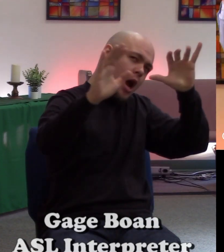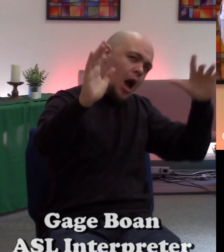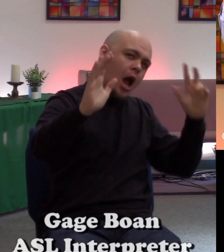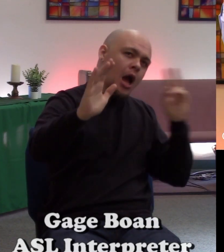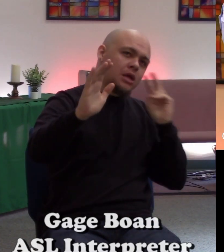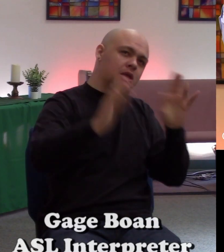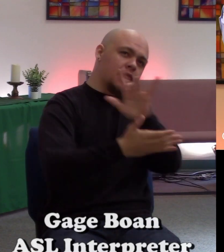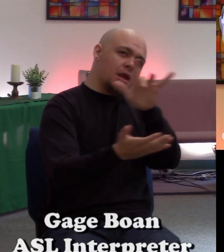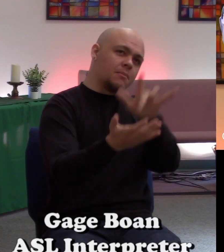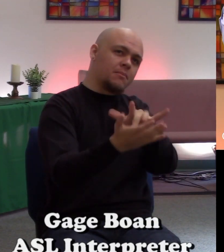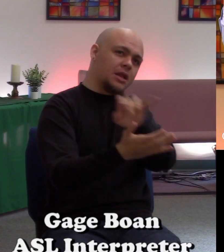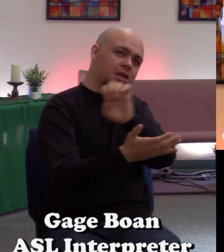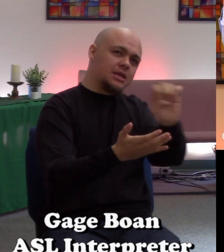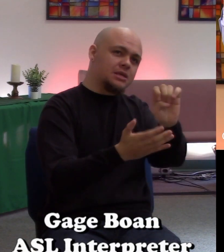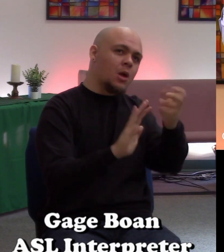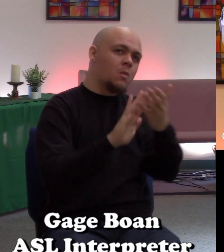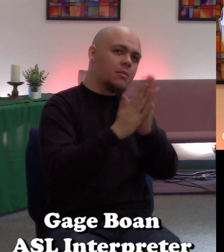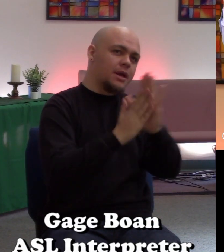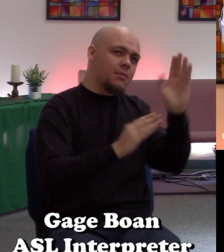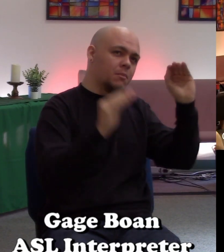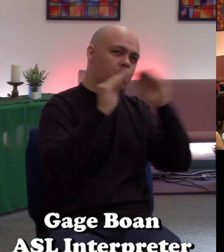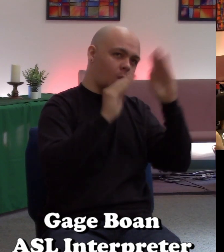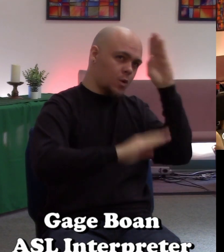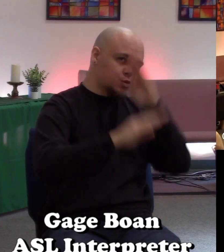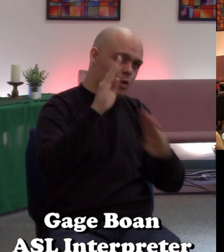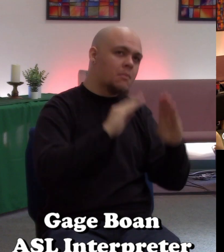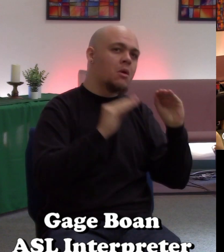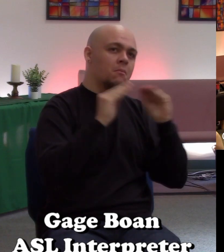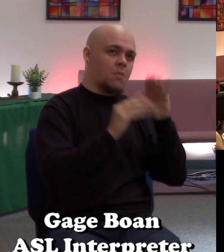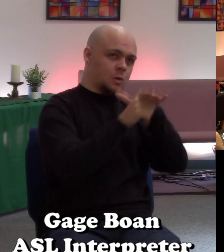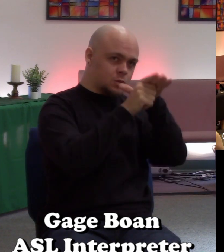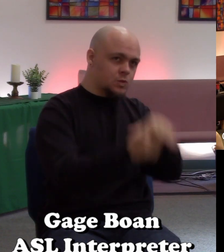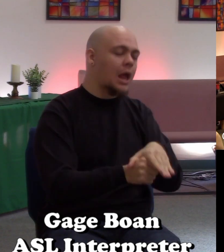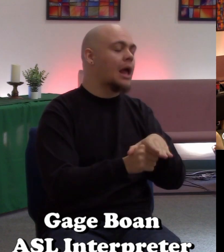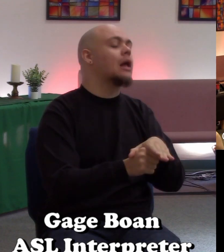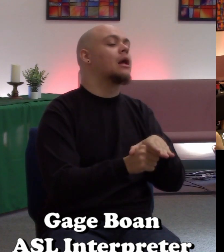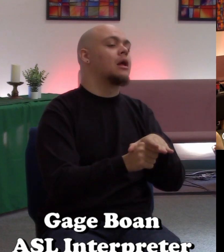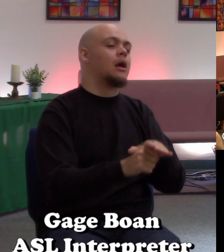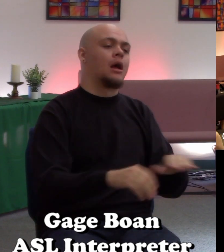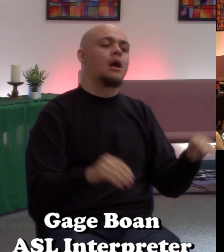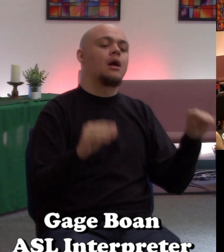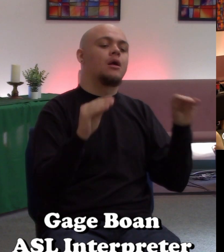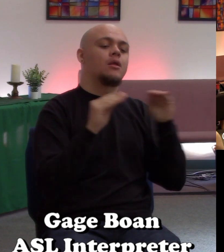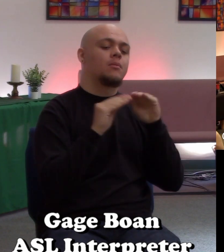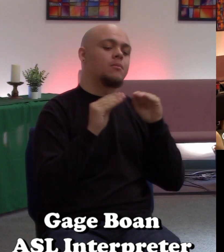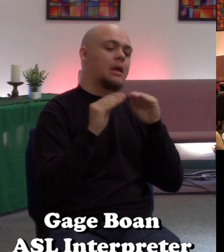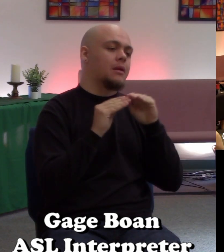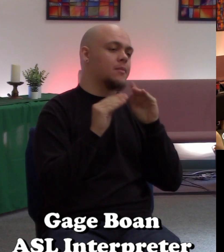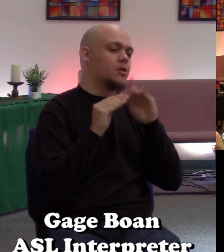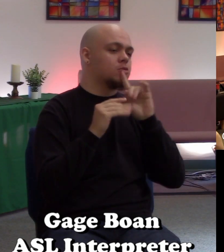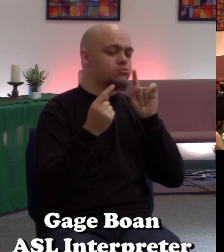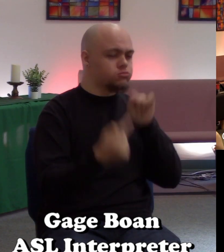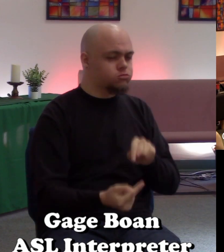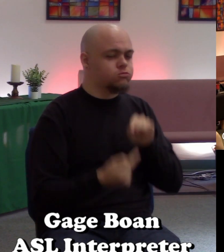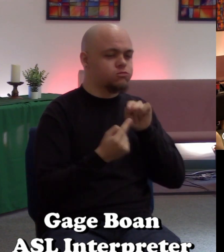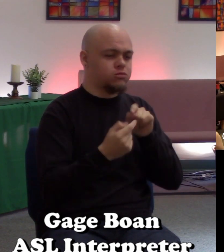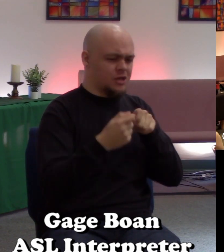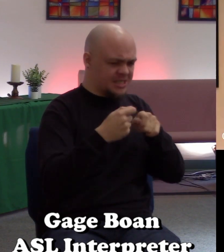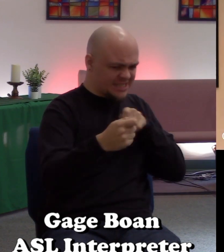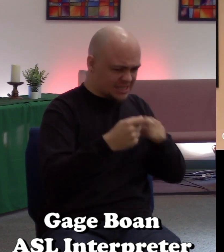Wait, I see it now. I see that the Middle East will become increasingly troubled and distressed. There will be